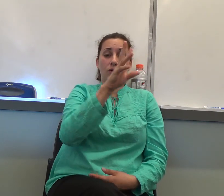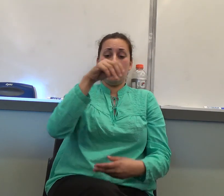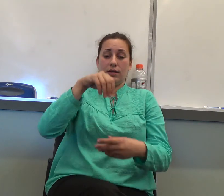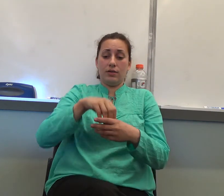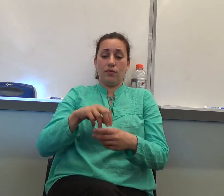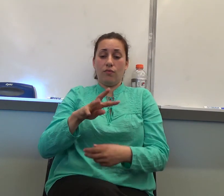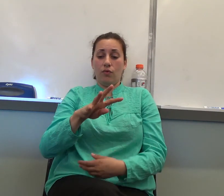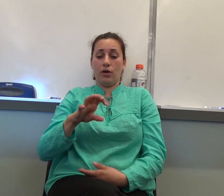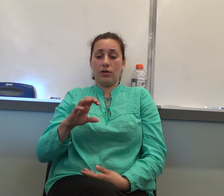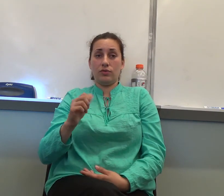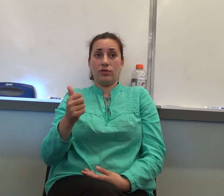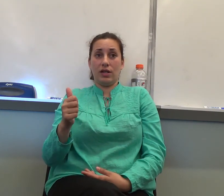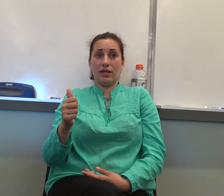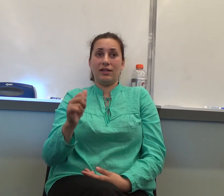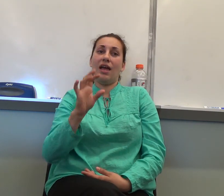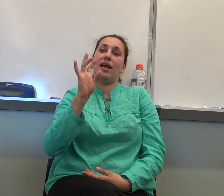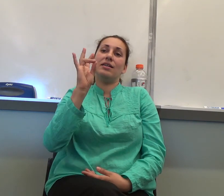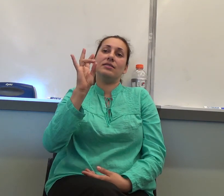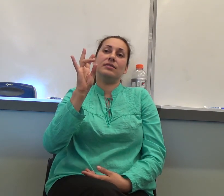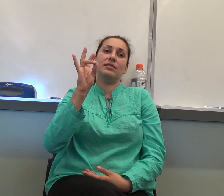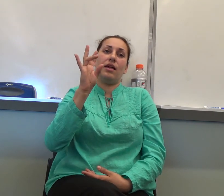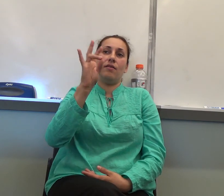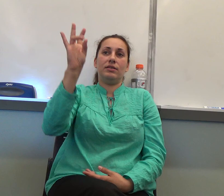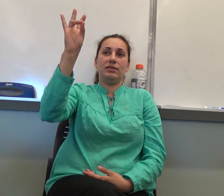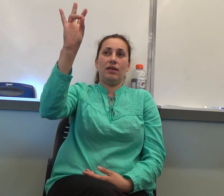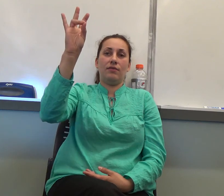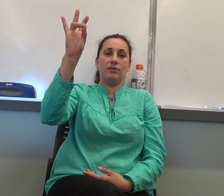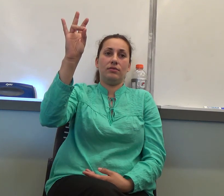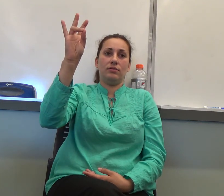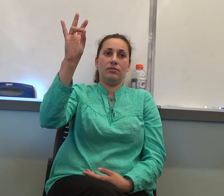7. Yep. 7.